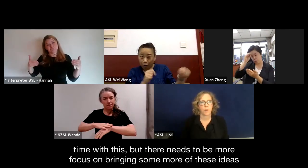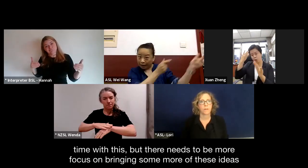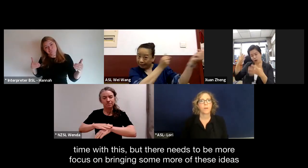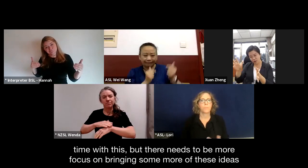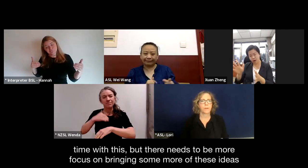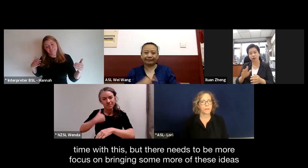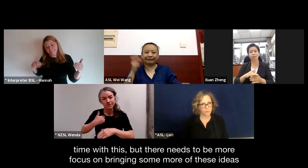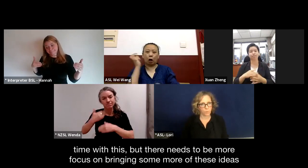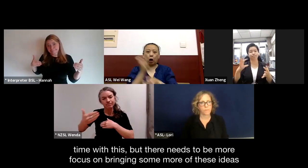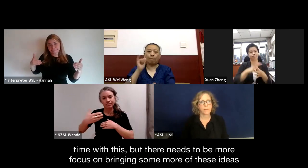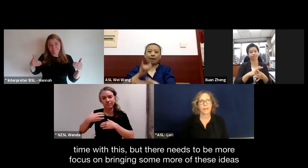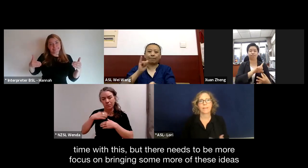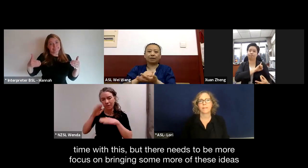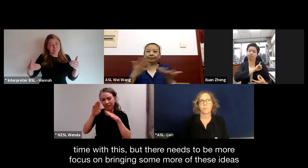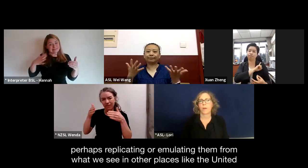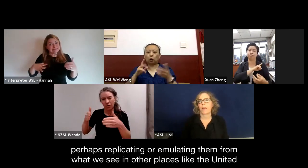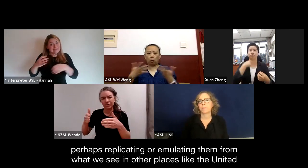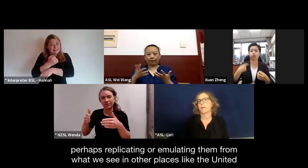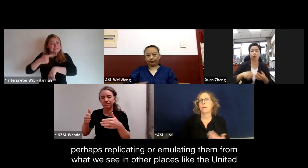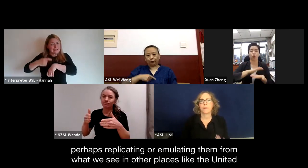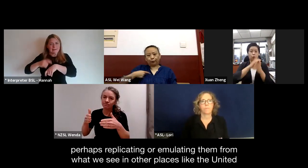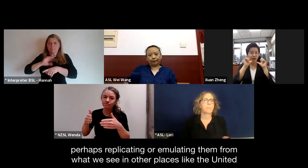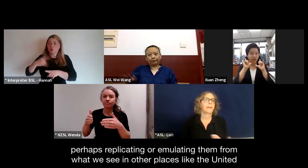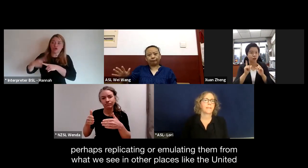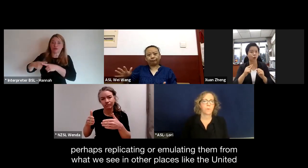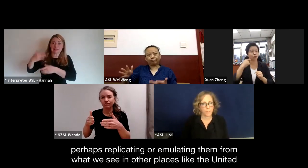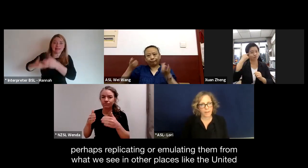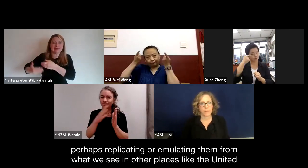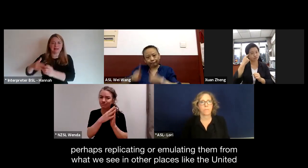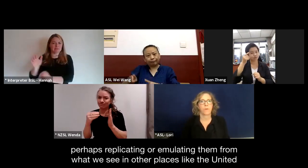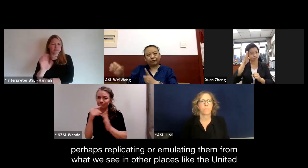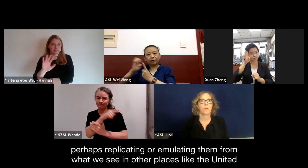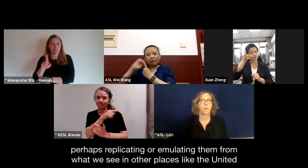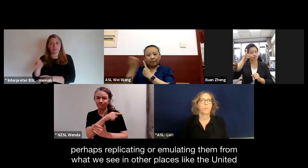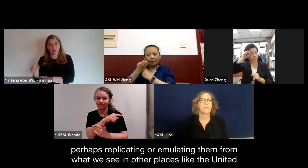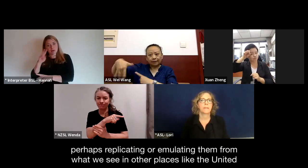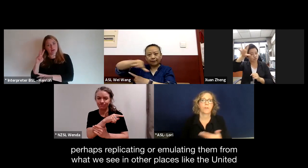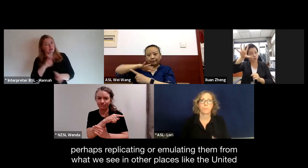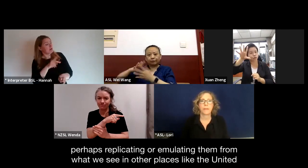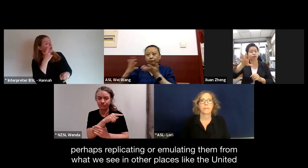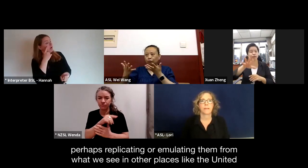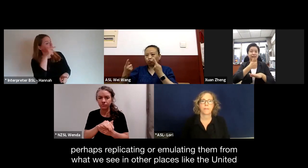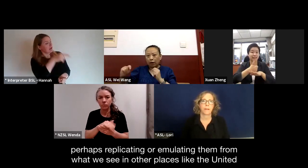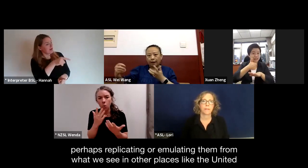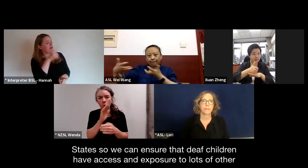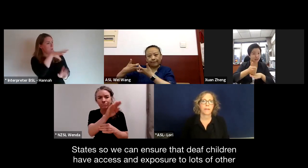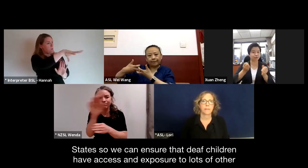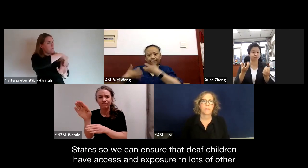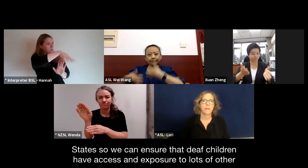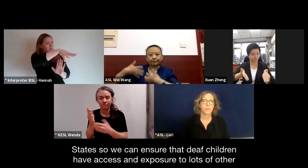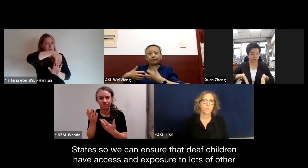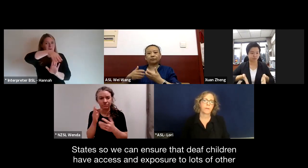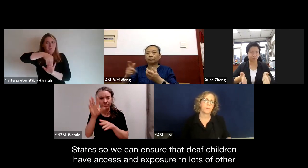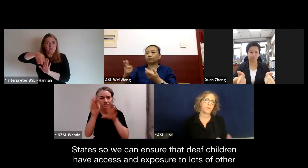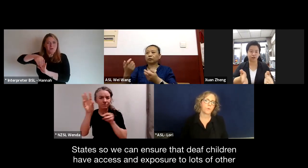focused on bringing some more of these ideas, perhaps replicating them or emulating them from what we see in other places like in the United States,